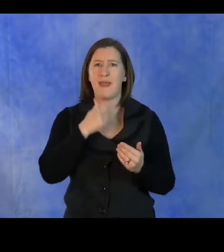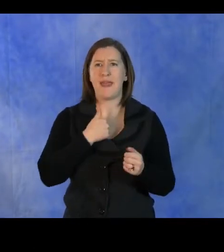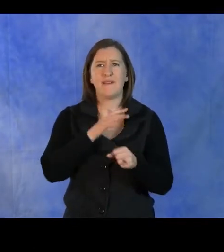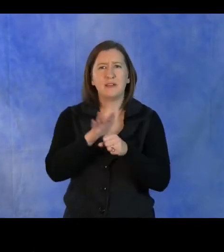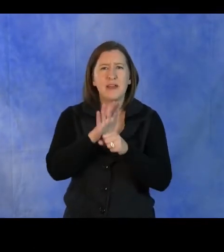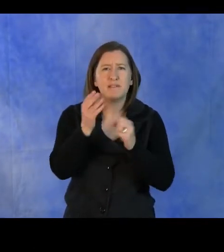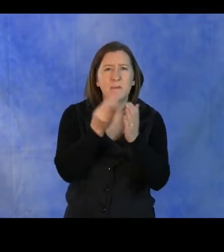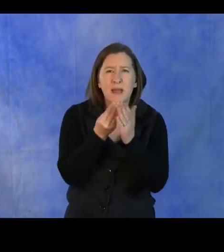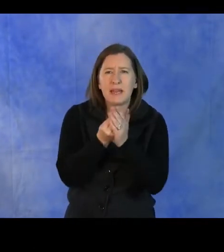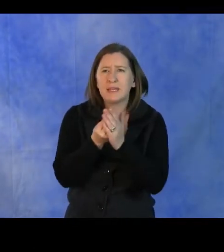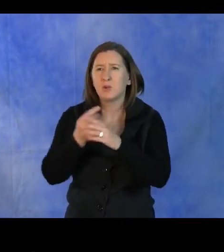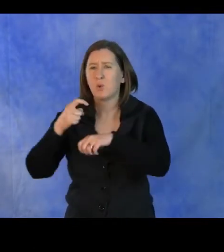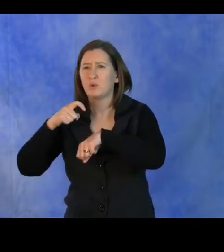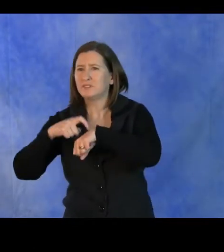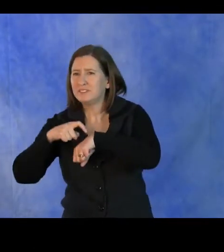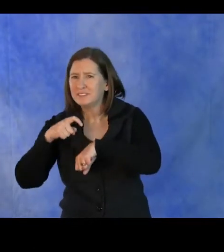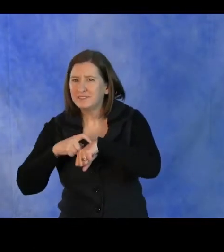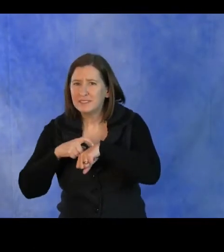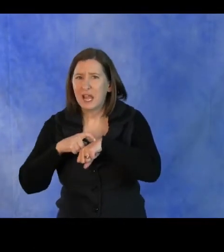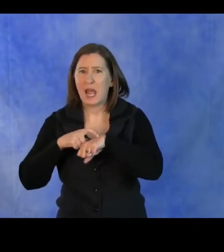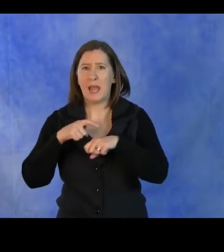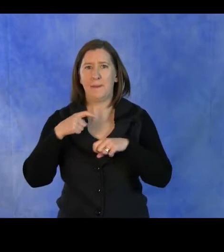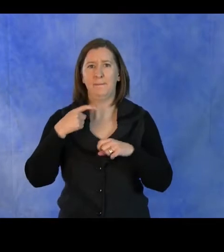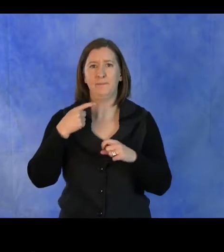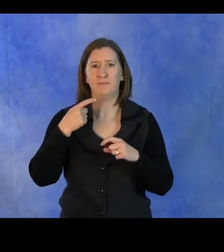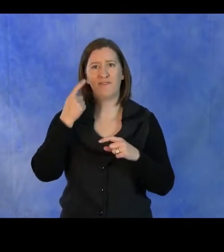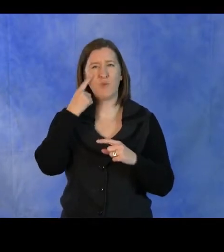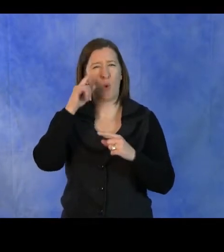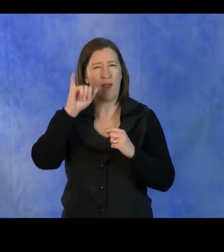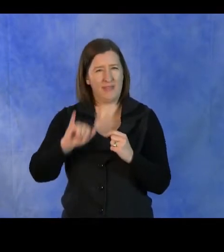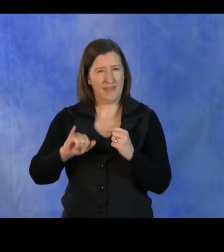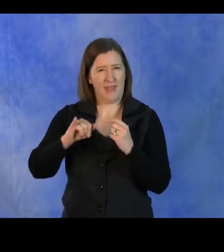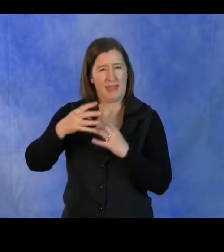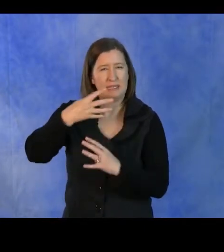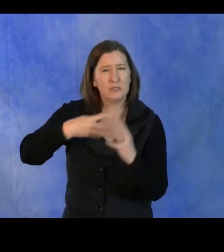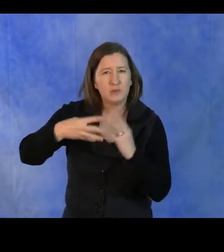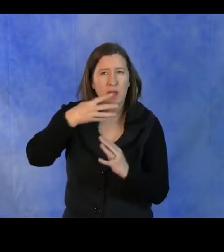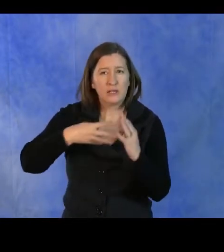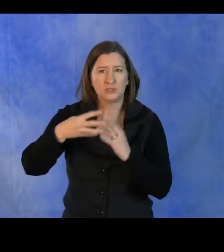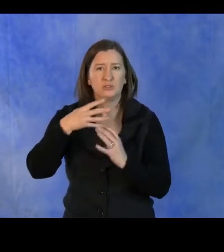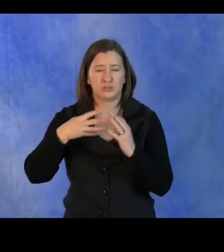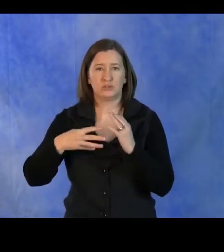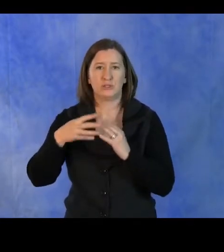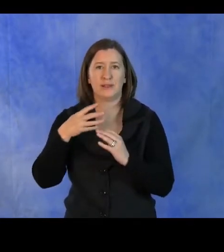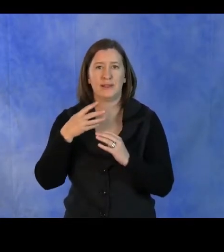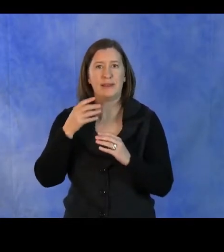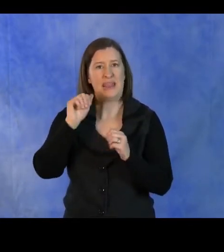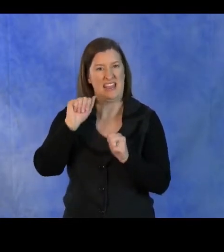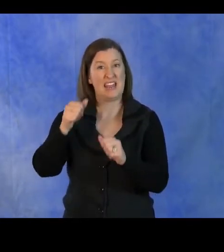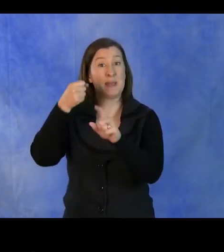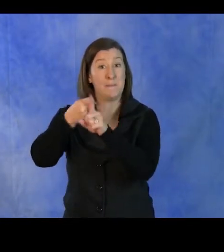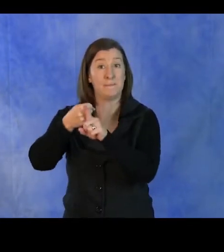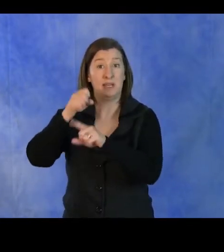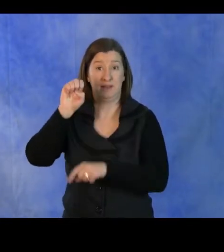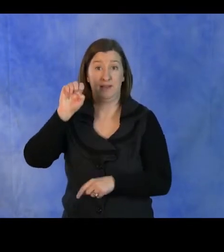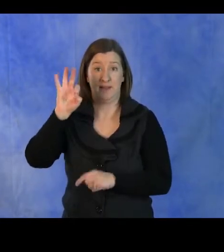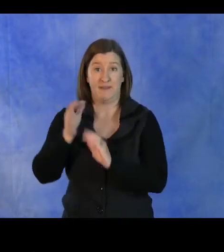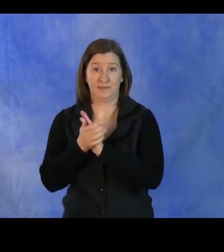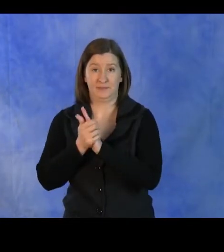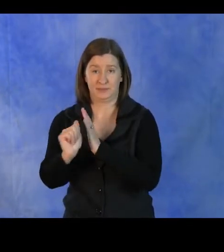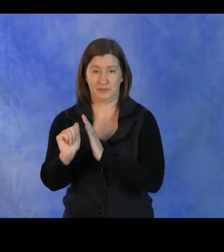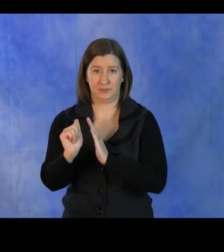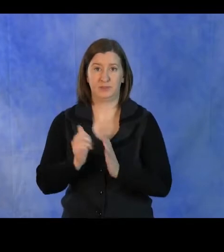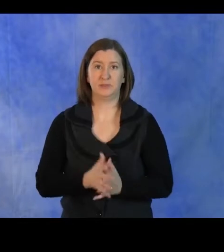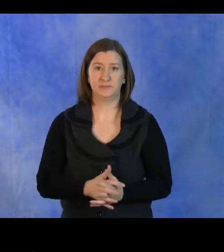Or families who might not have very much money or a lot of time for that interaction, that